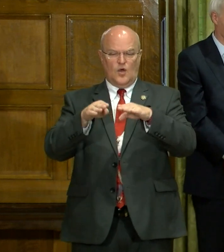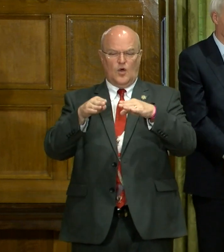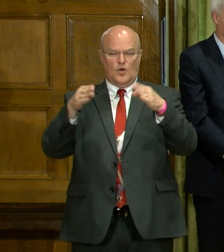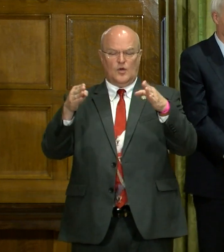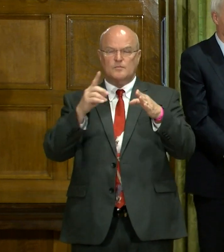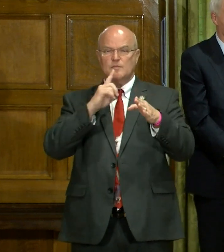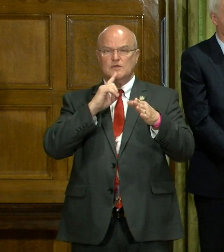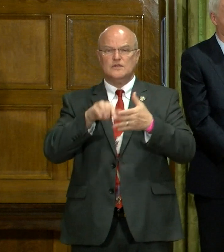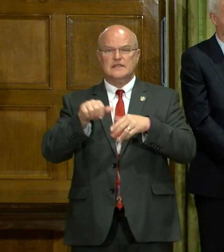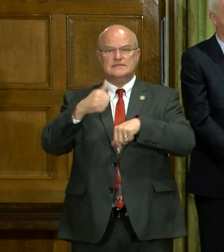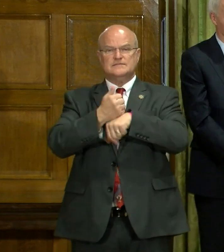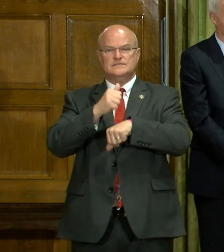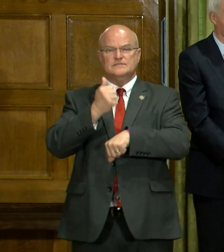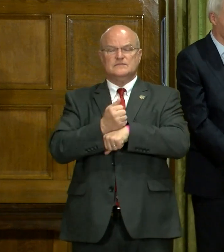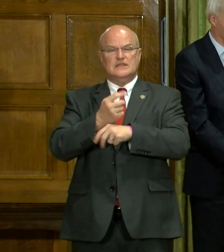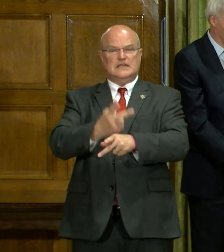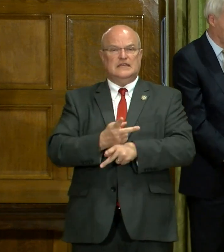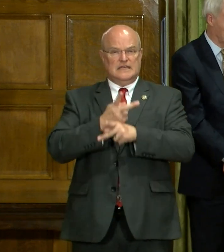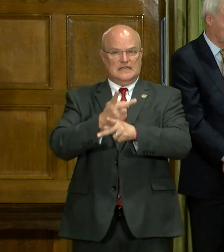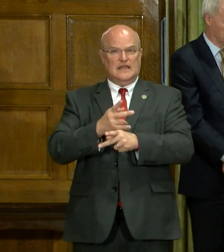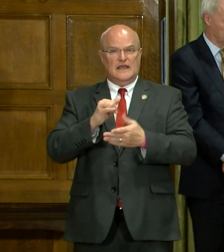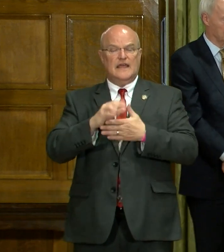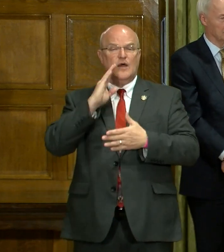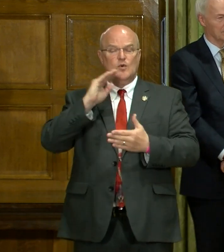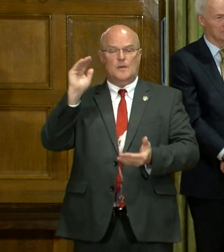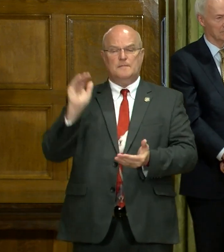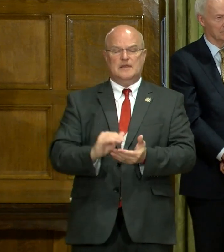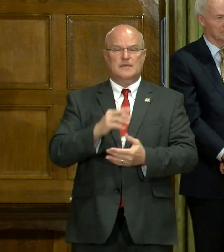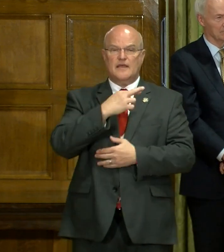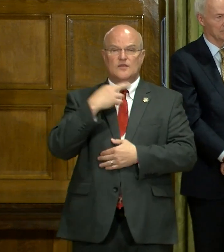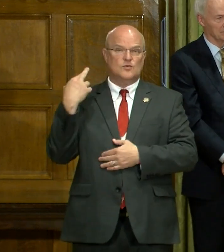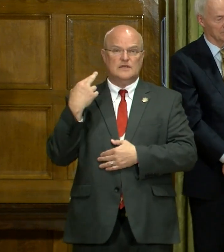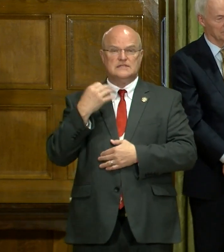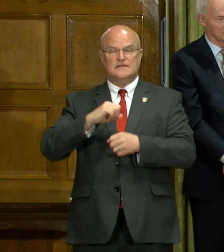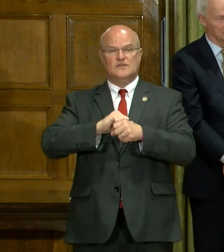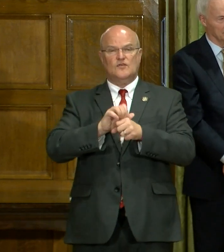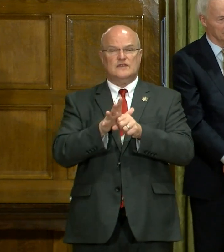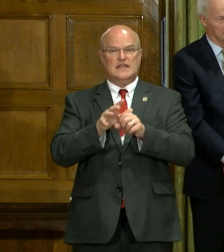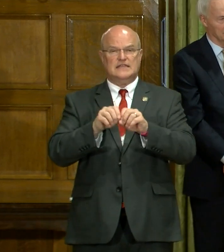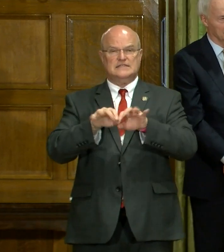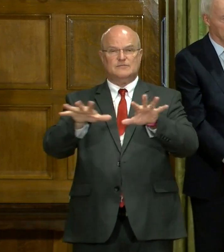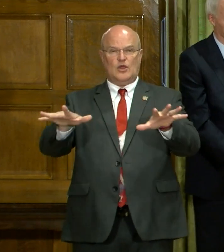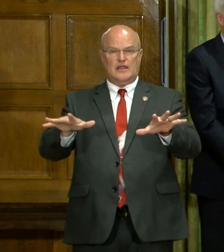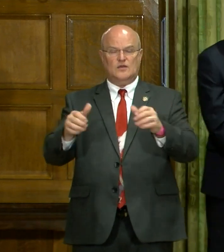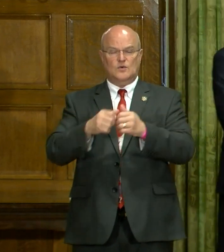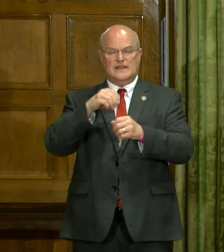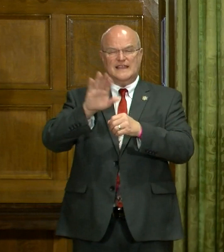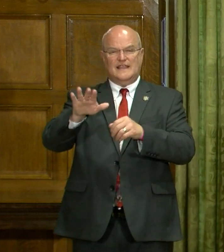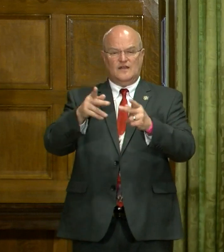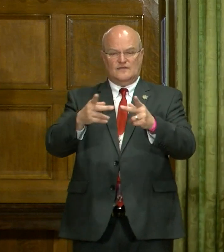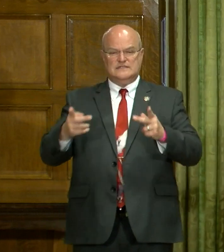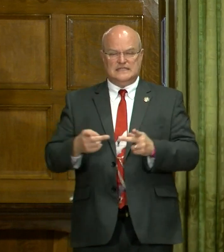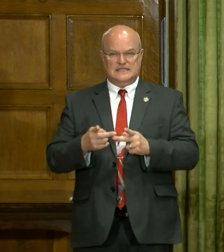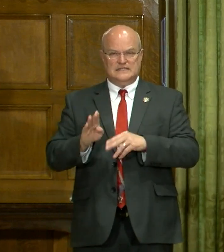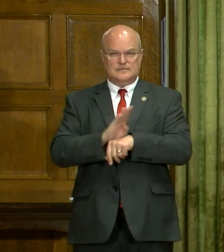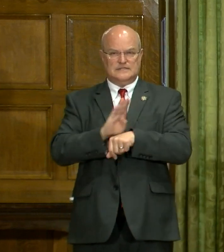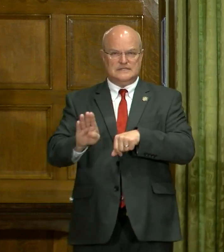make sure they put in place precautions that will minimize the risk of COVID-19 spread within their